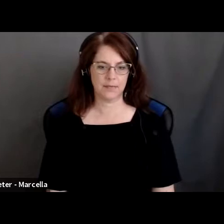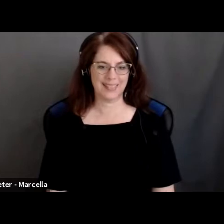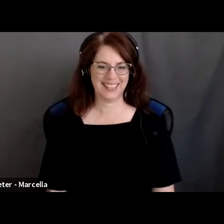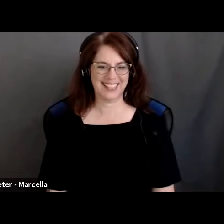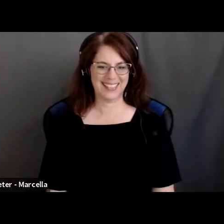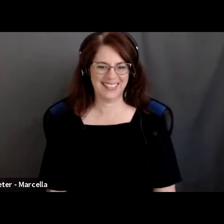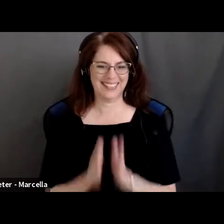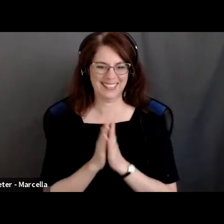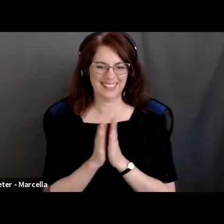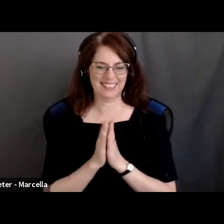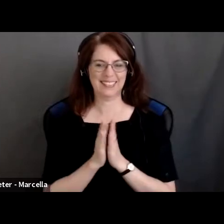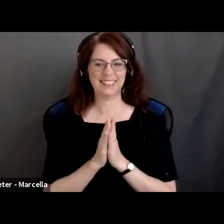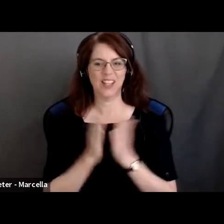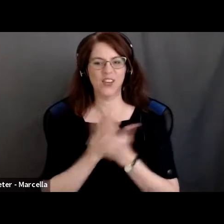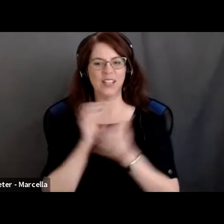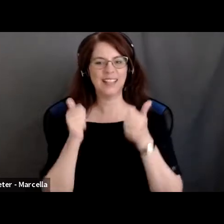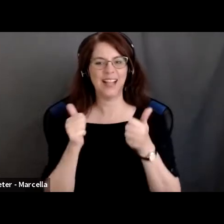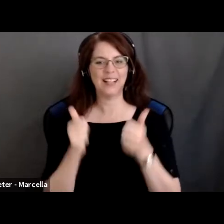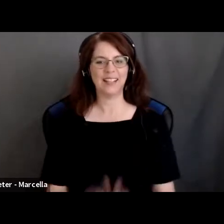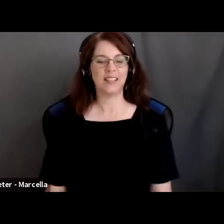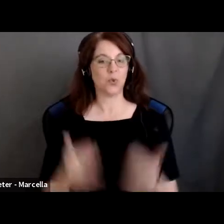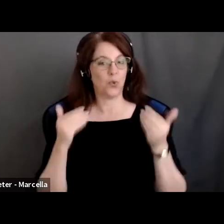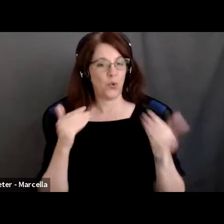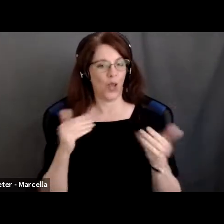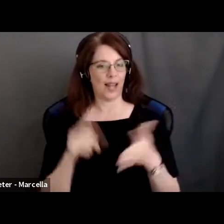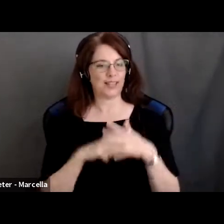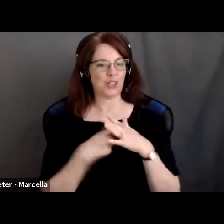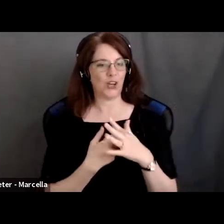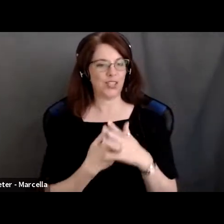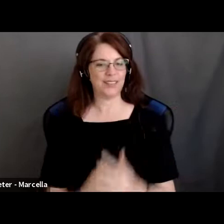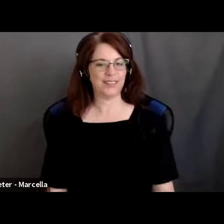All right, awesome. So we can go ahead and get started.